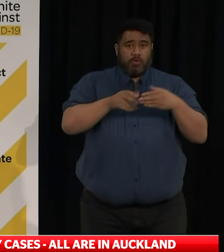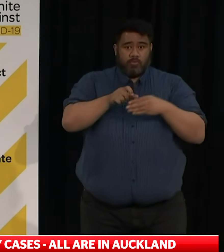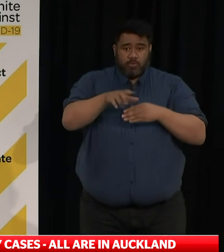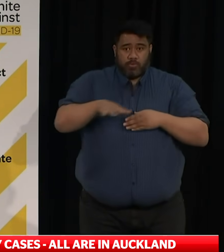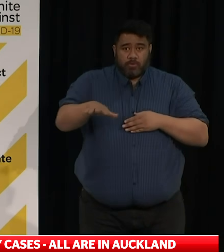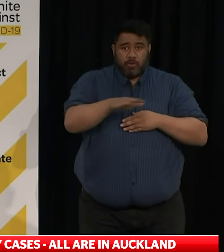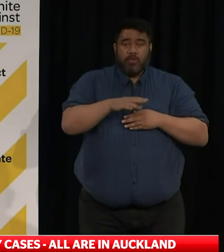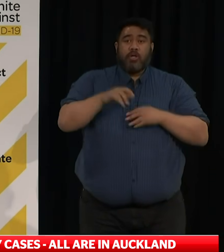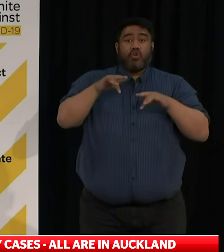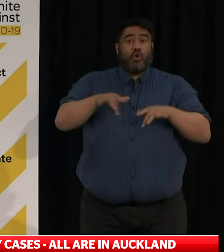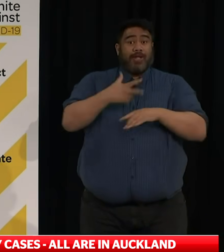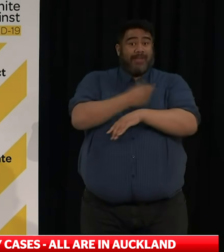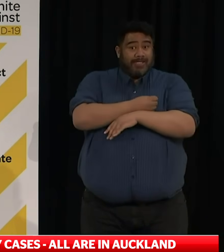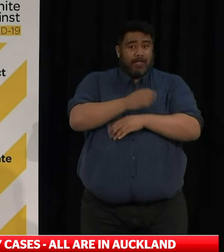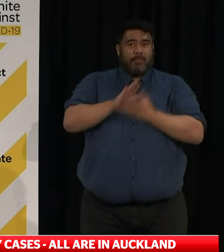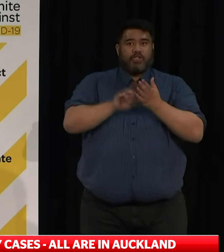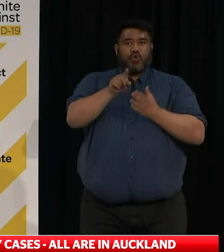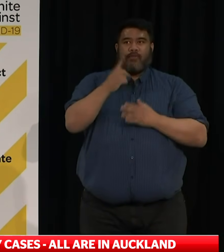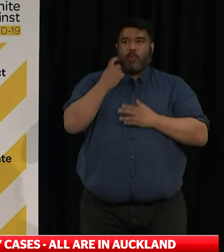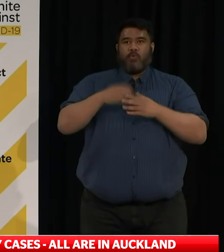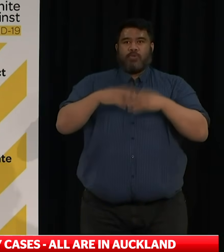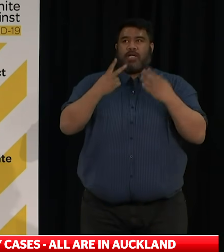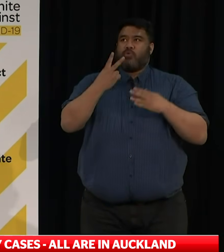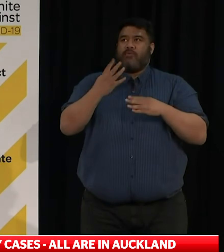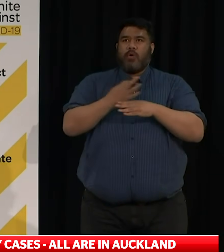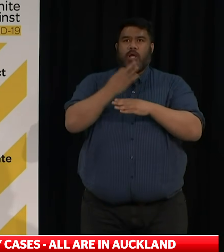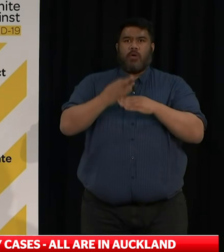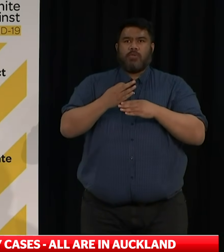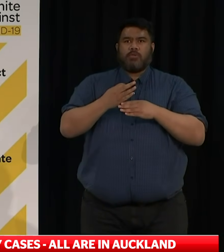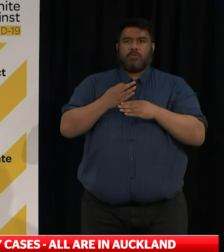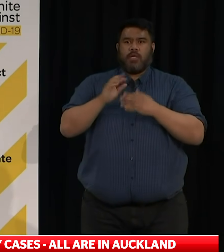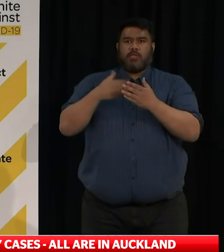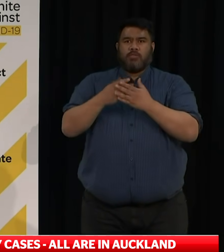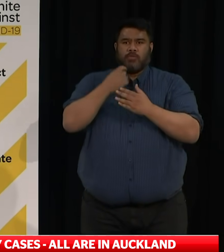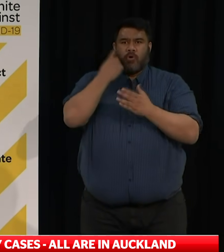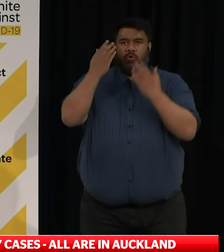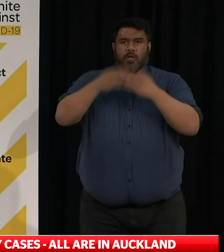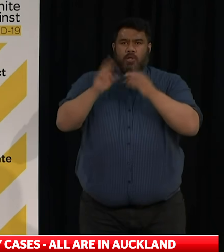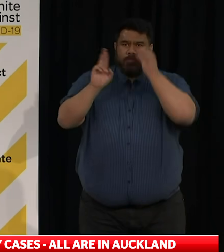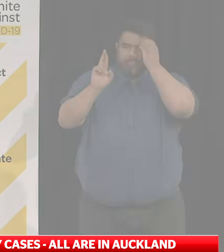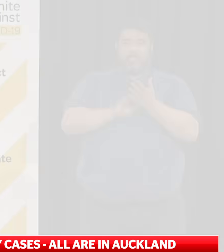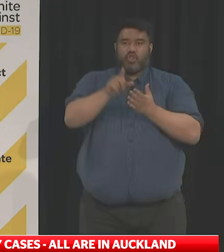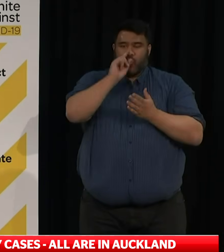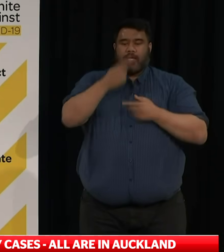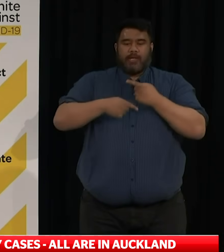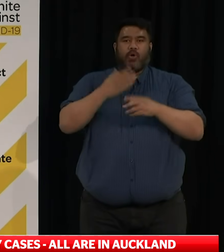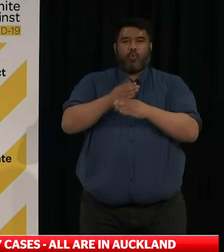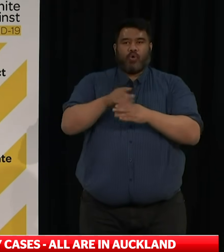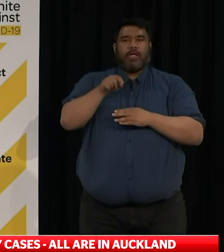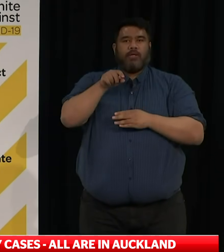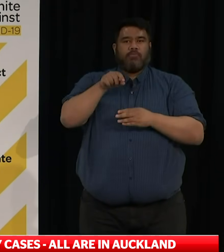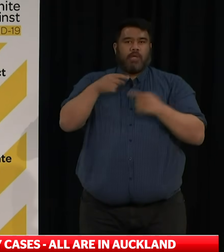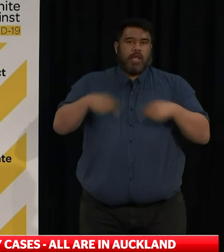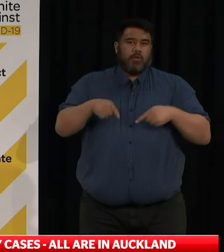now have 24 hours until midnight tomorrow night to get their first vaccination if they wish to continue to work at the border. Today I can also